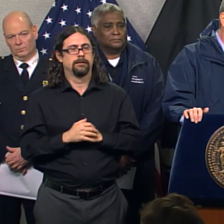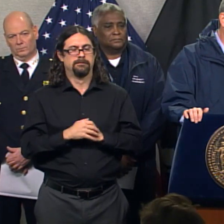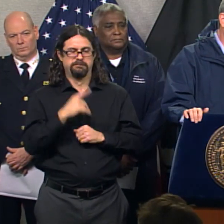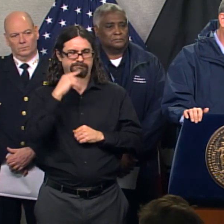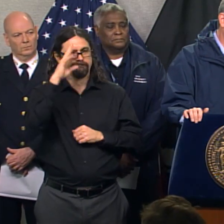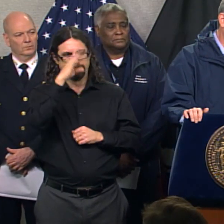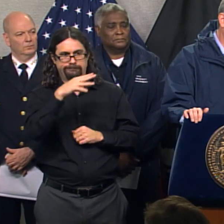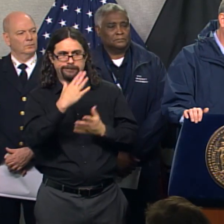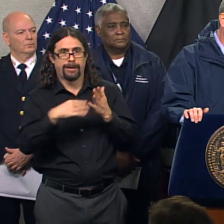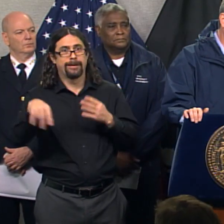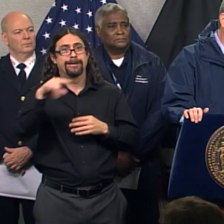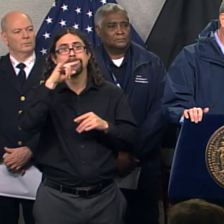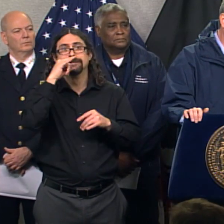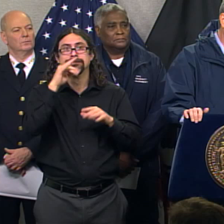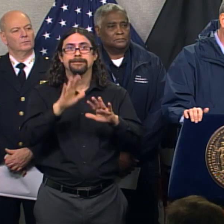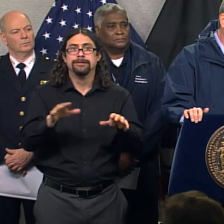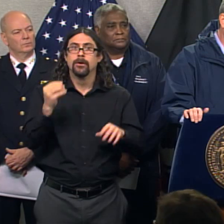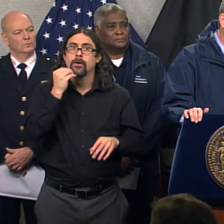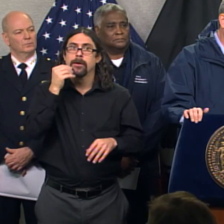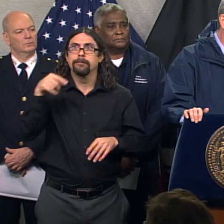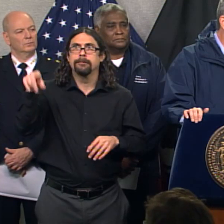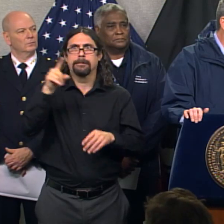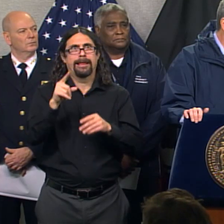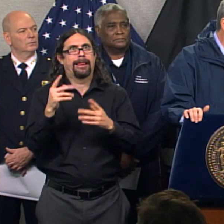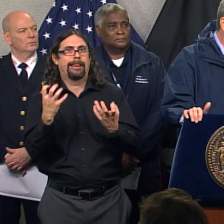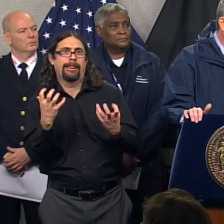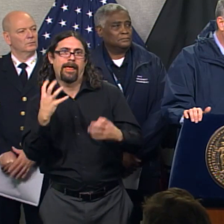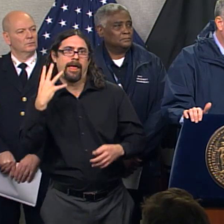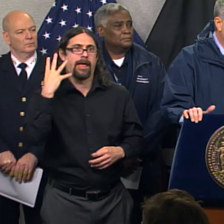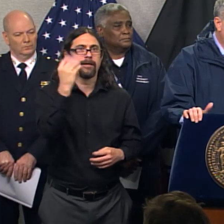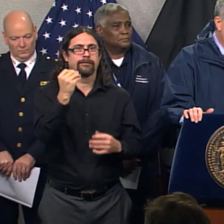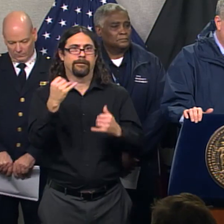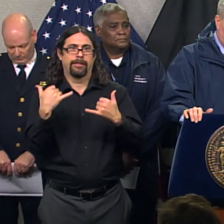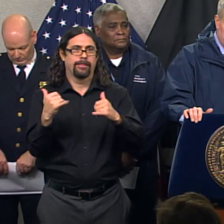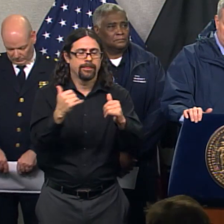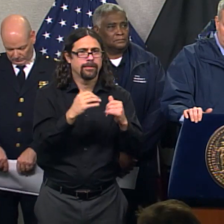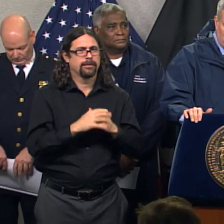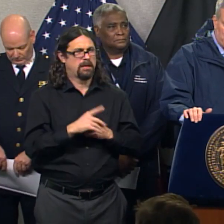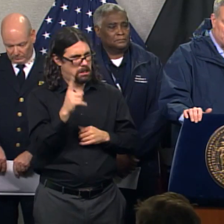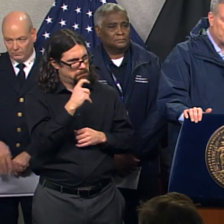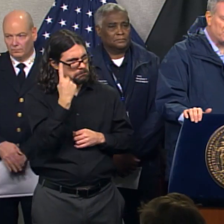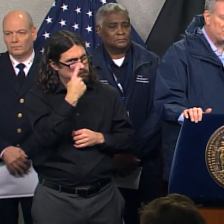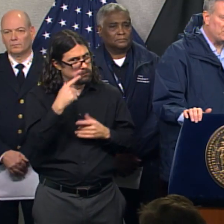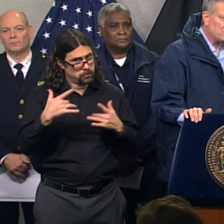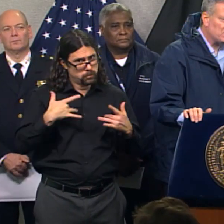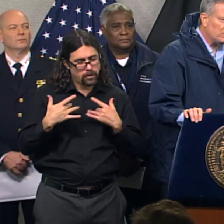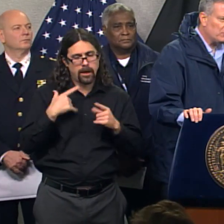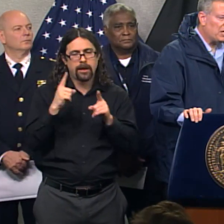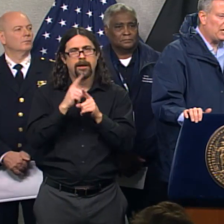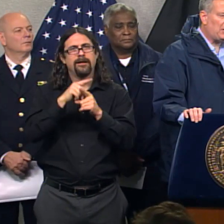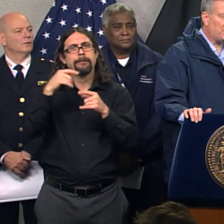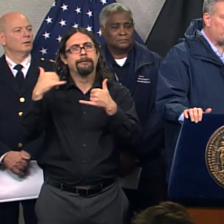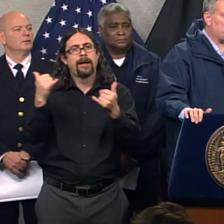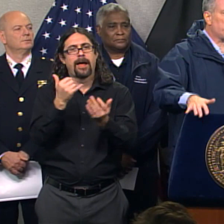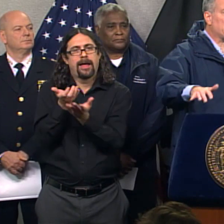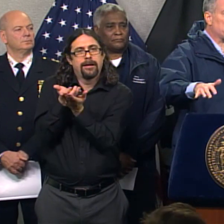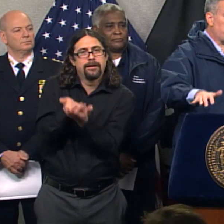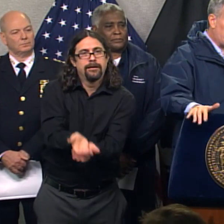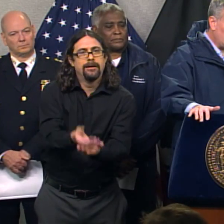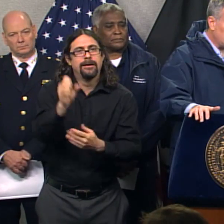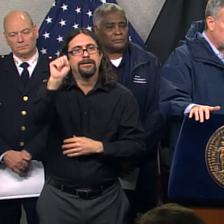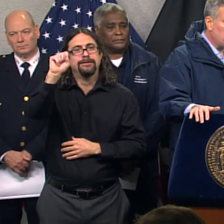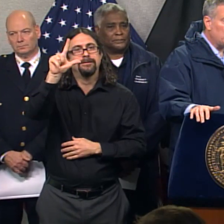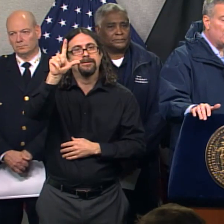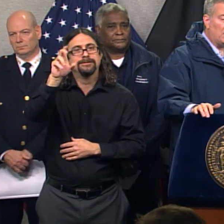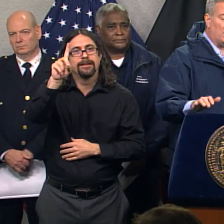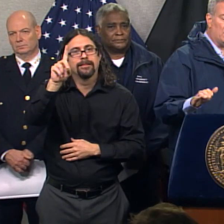concerns about kids taking sleds into parks or playing outside? I'm going to start and pass to our Parks Commissioner, Mitch Silver, but I'm going to first speak as a